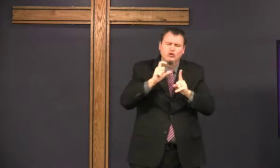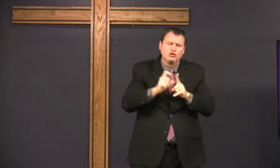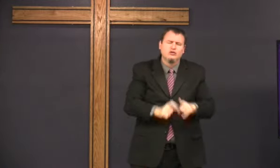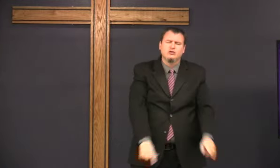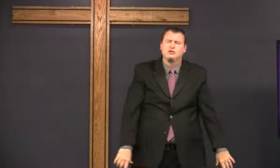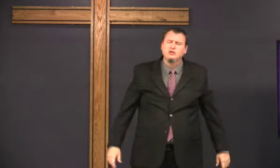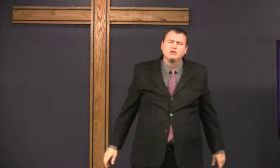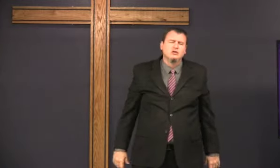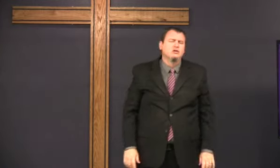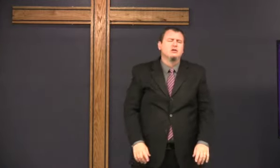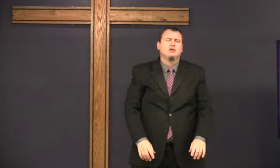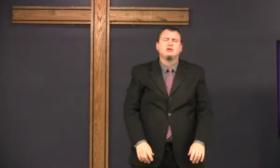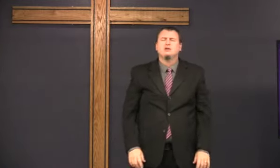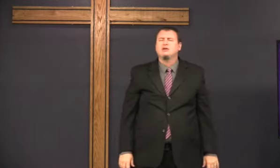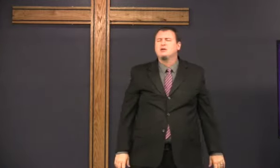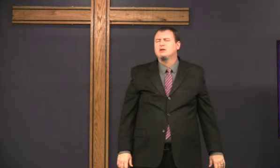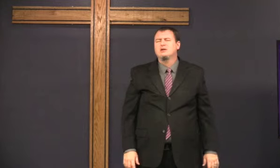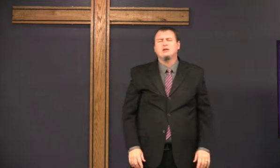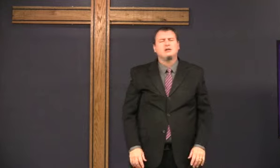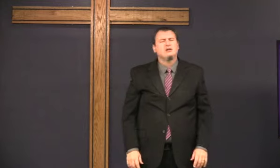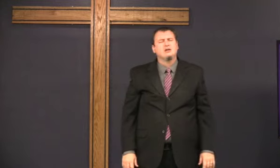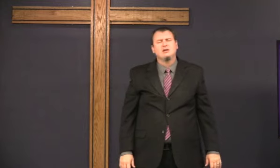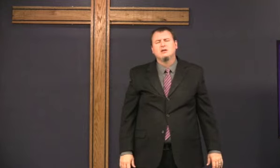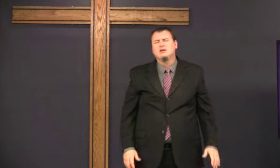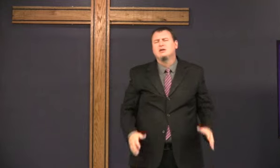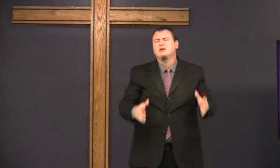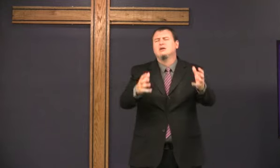pay attention. Helps us to pay attention to your words.